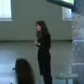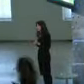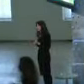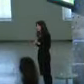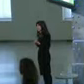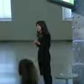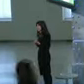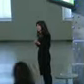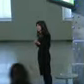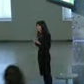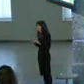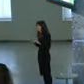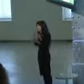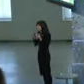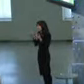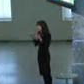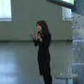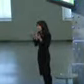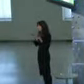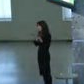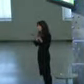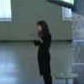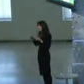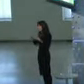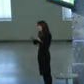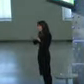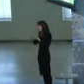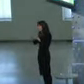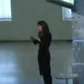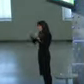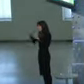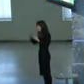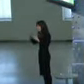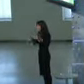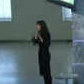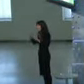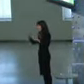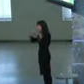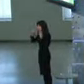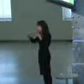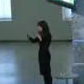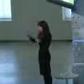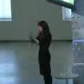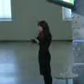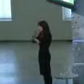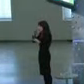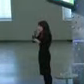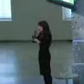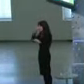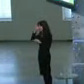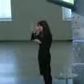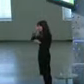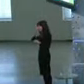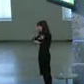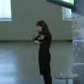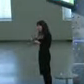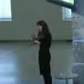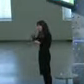I can speak to anyone afterwards as well, but thank you very much again for listening. I look forward to having any